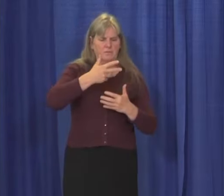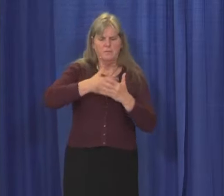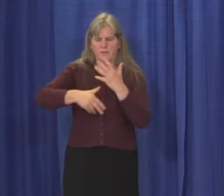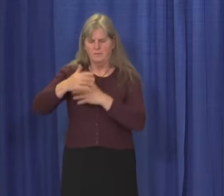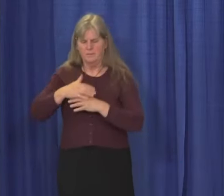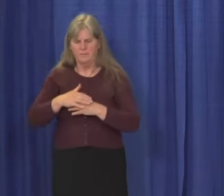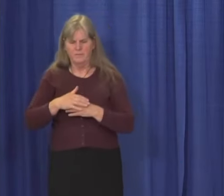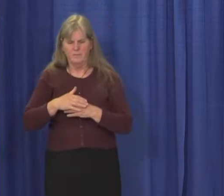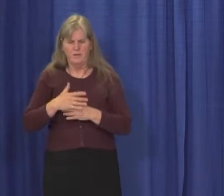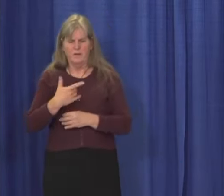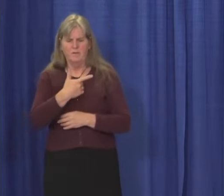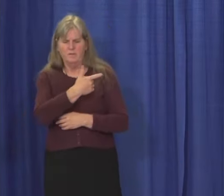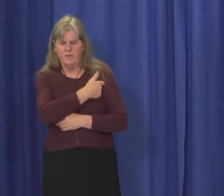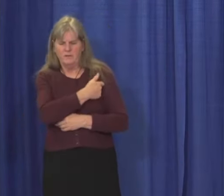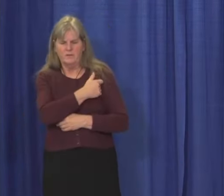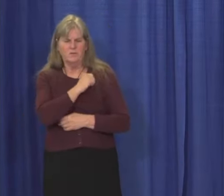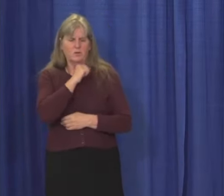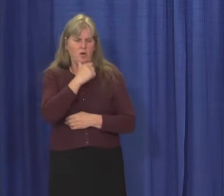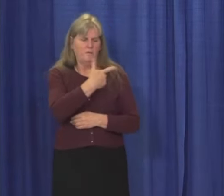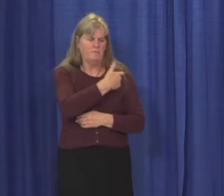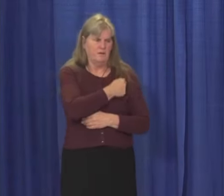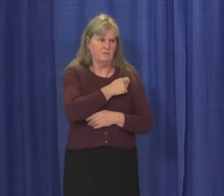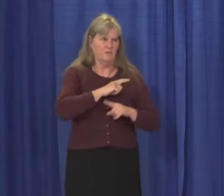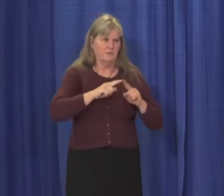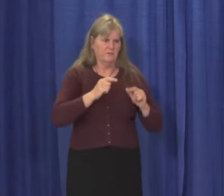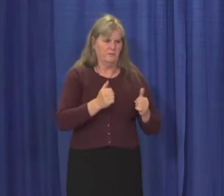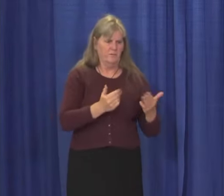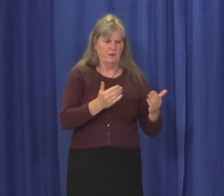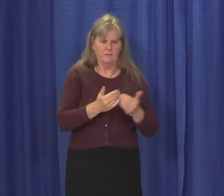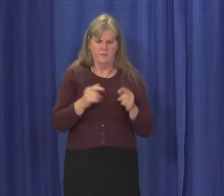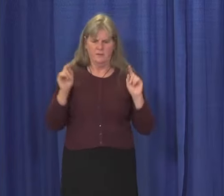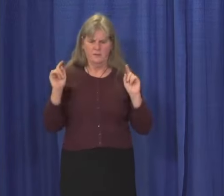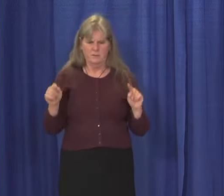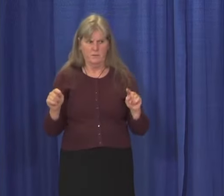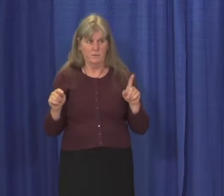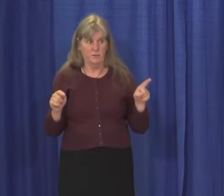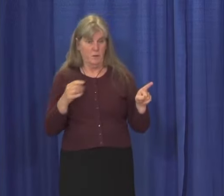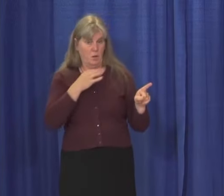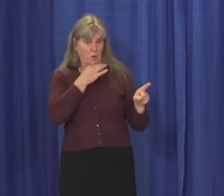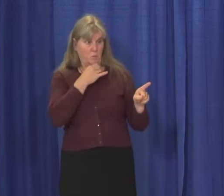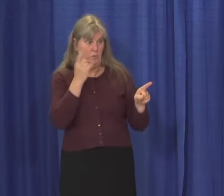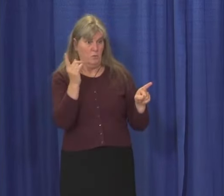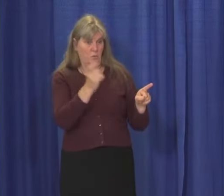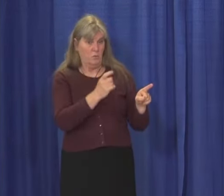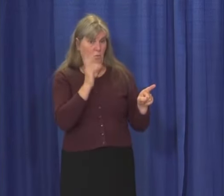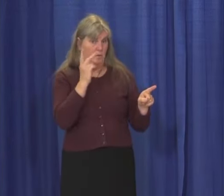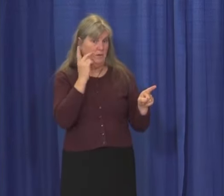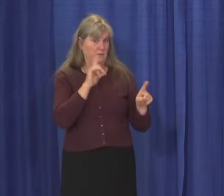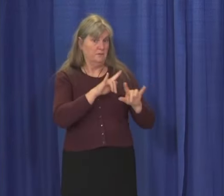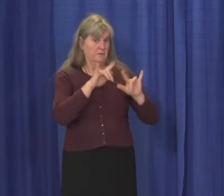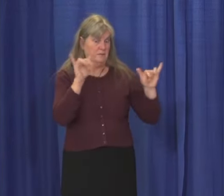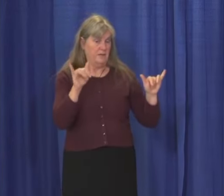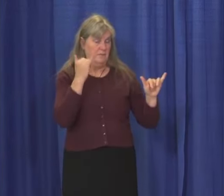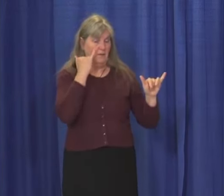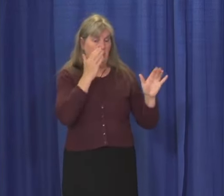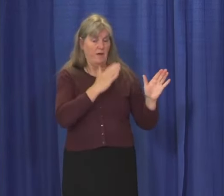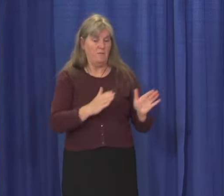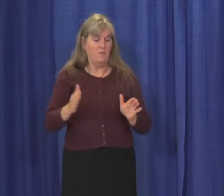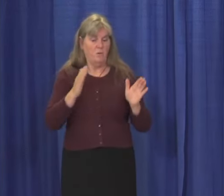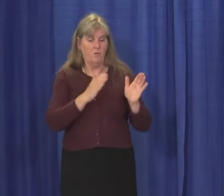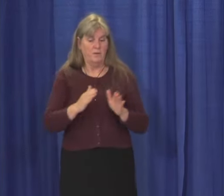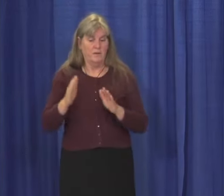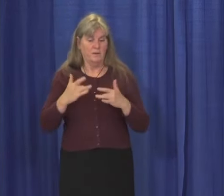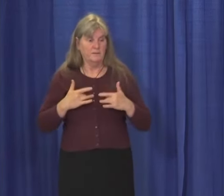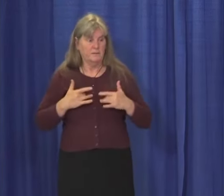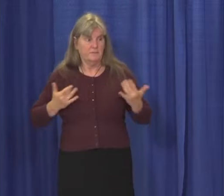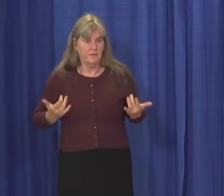vaccination status, I'm curious about whether you consider doing the same for the organized gatherings, and if you think it's equally